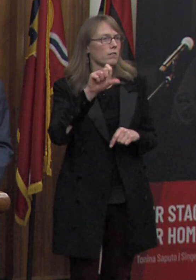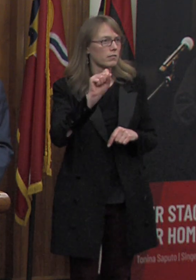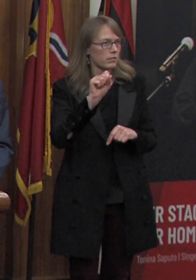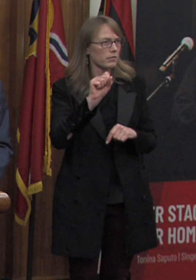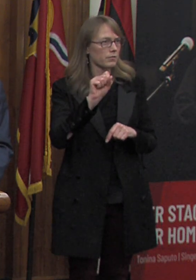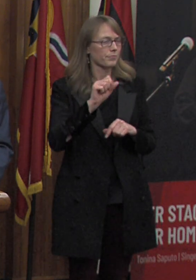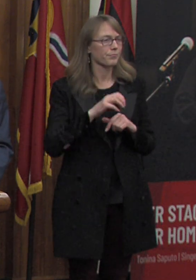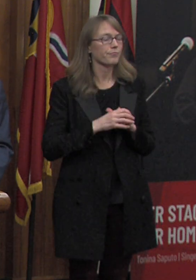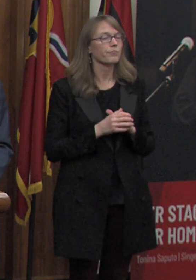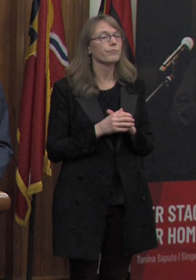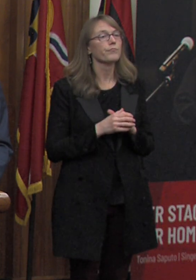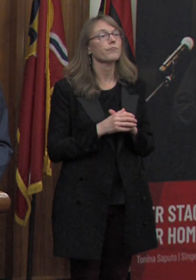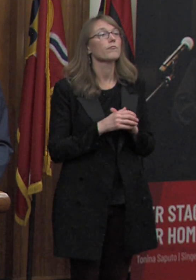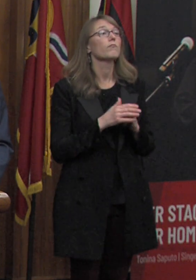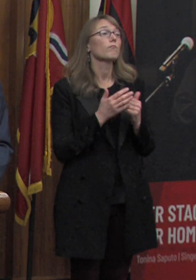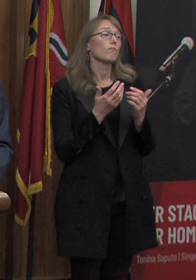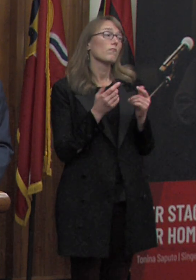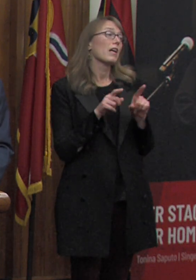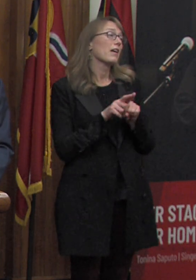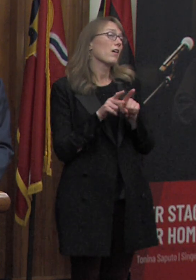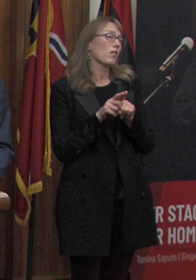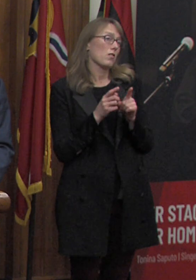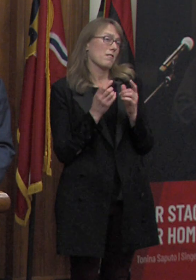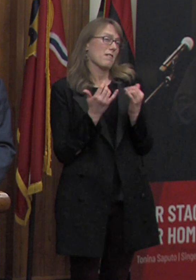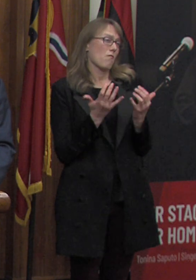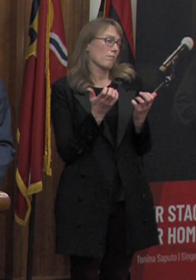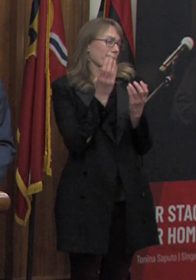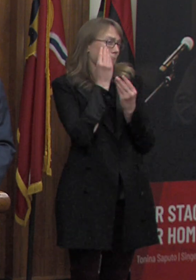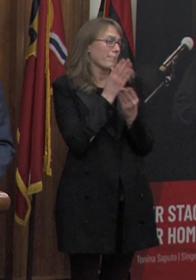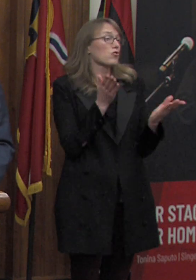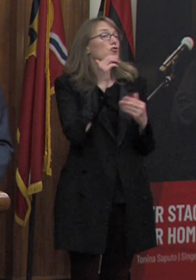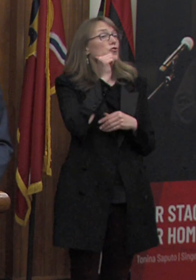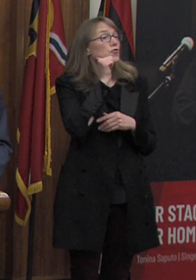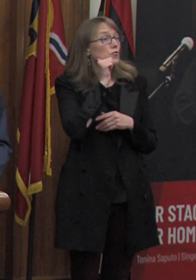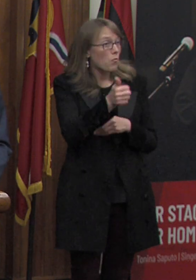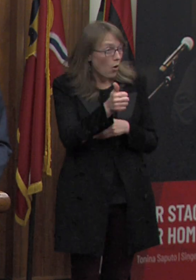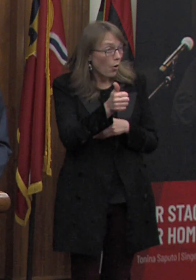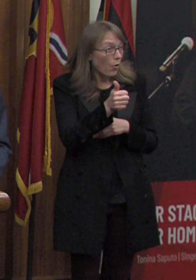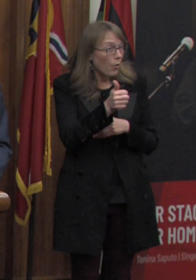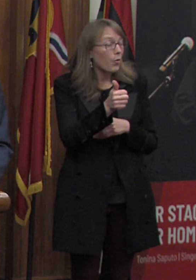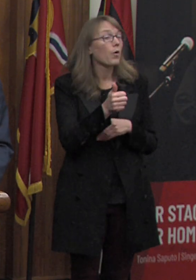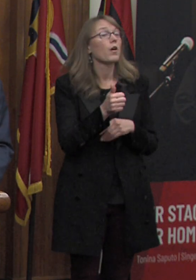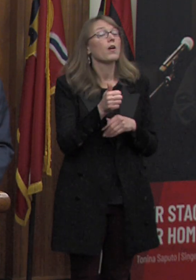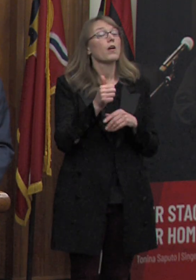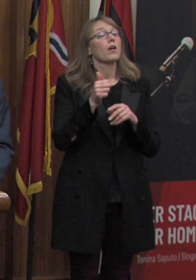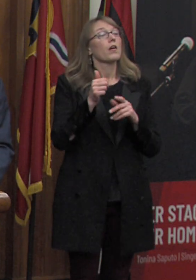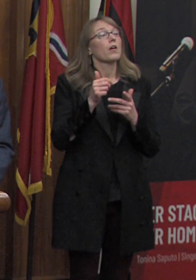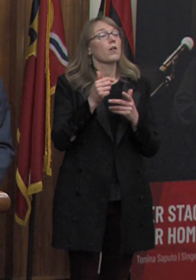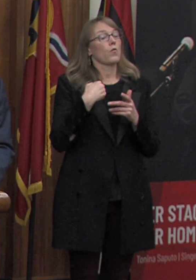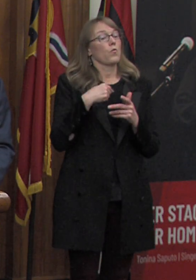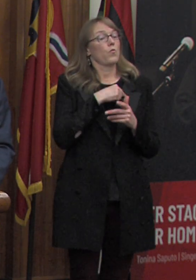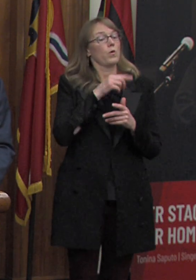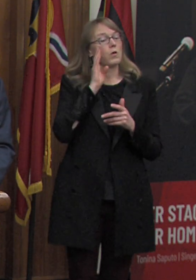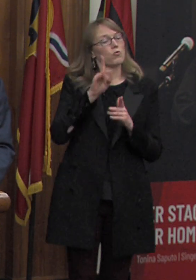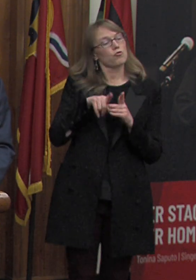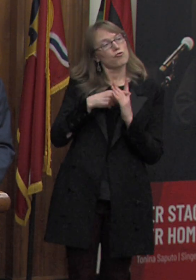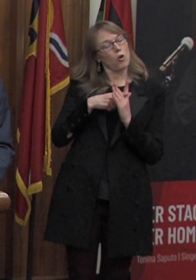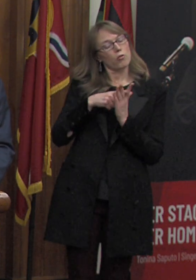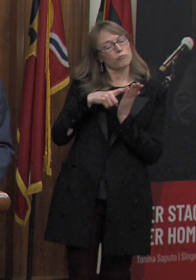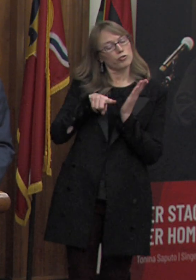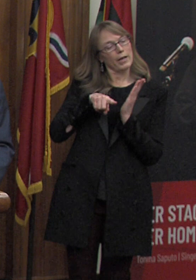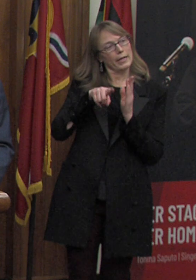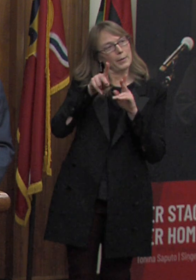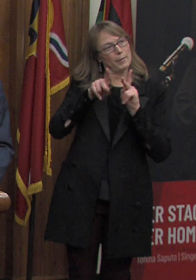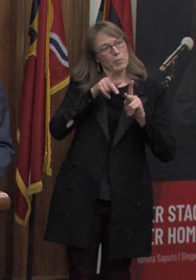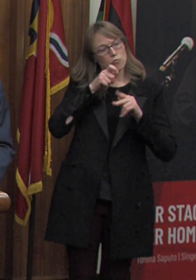we are going to begin testing individuals as they come into the city to see what their temperature is. And I